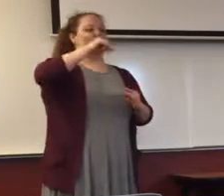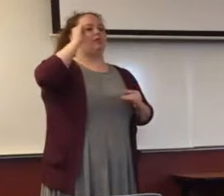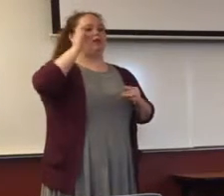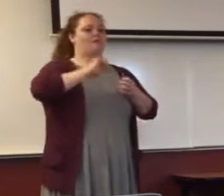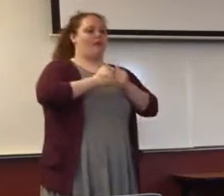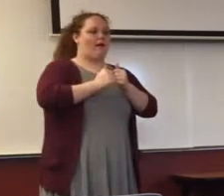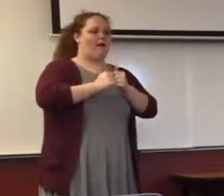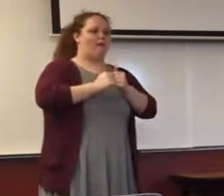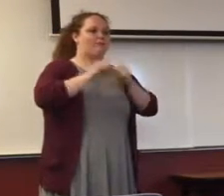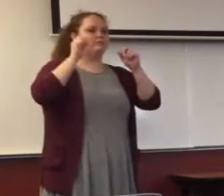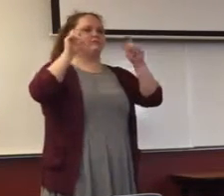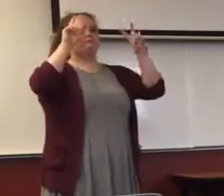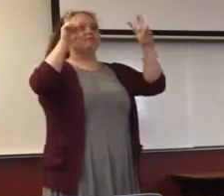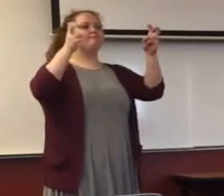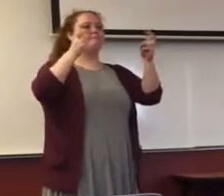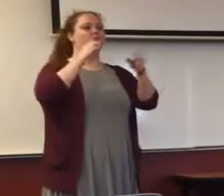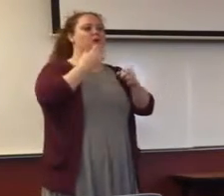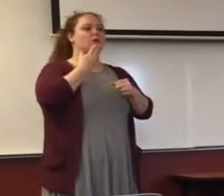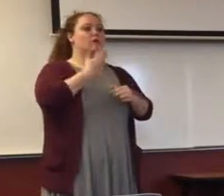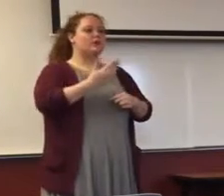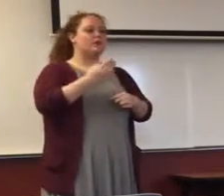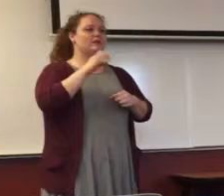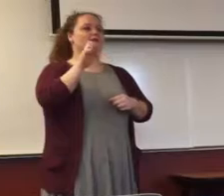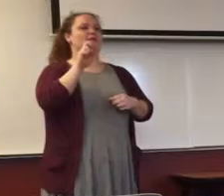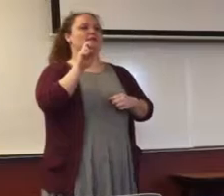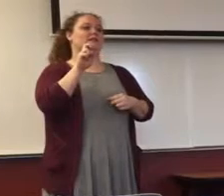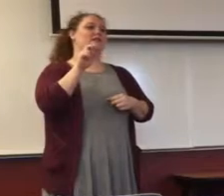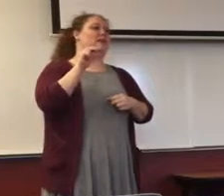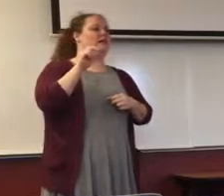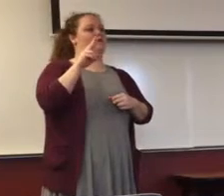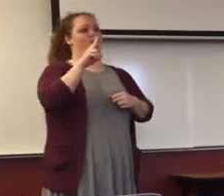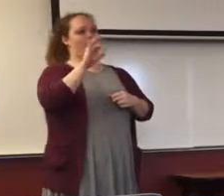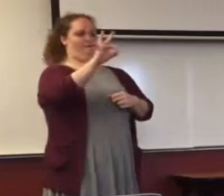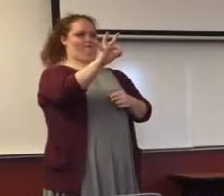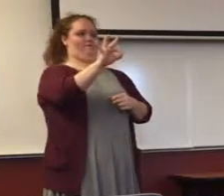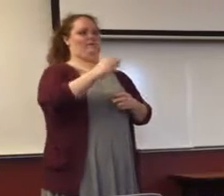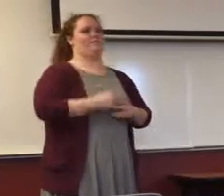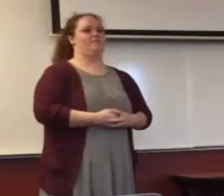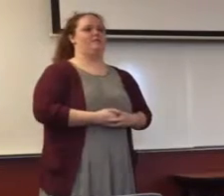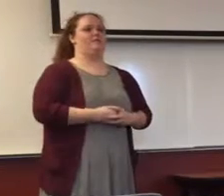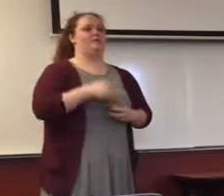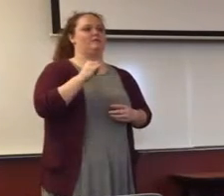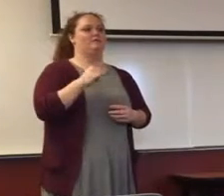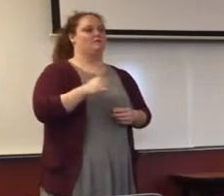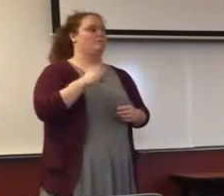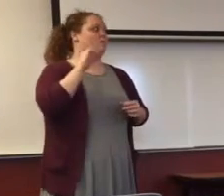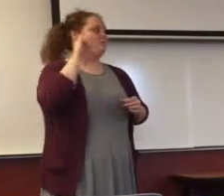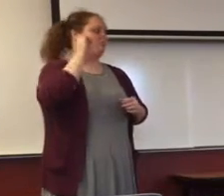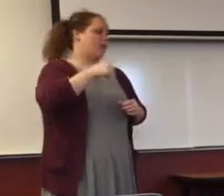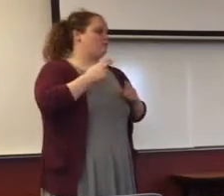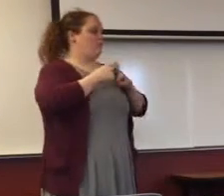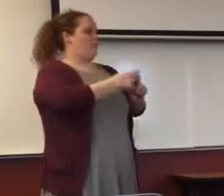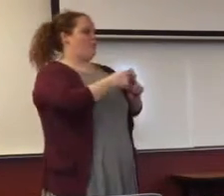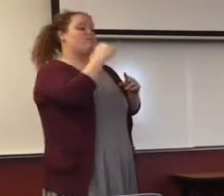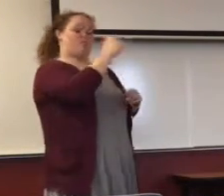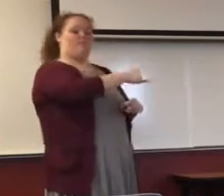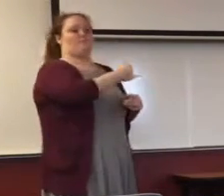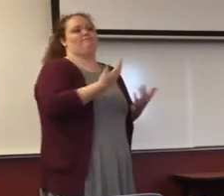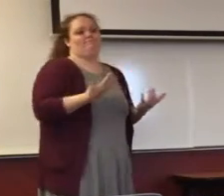Mhm. And we are good enough, but it was a joke, everybody was laughing, and I said, well, let's just call it the Good Enough Conference, so that's why it's called that. Wow. So